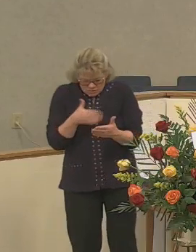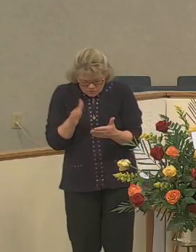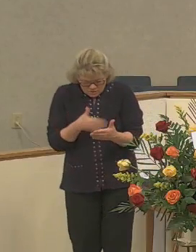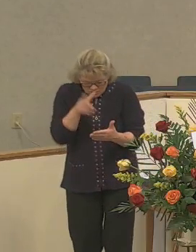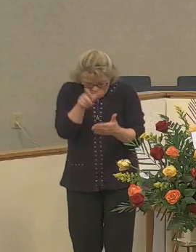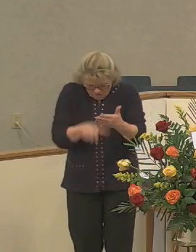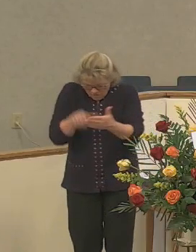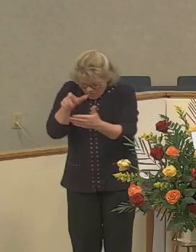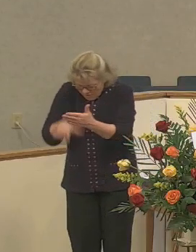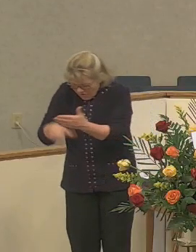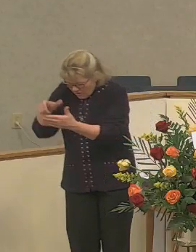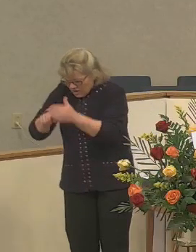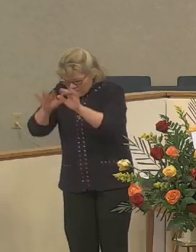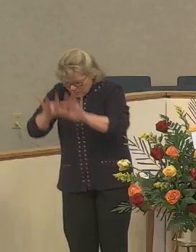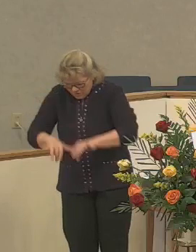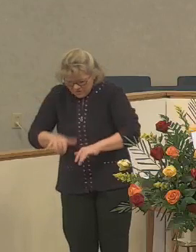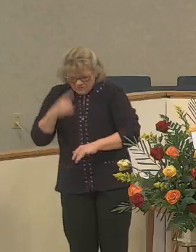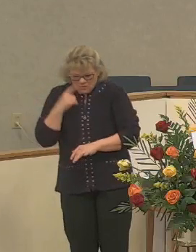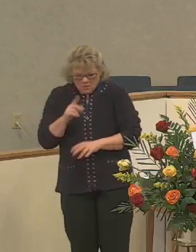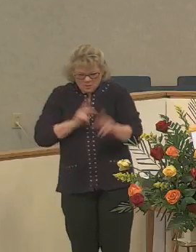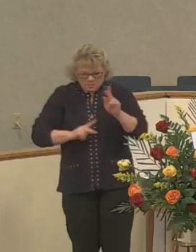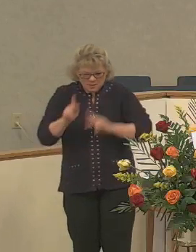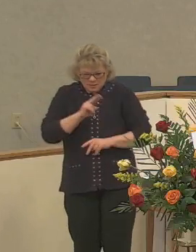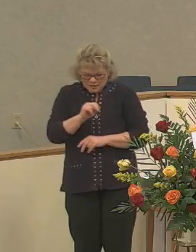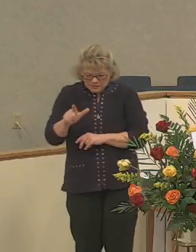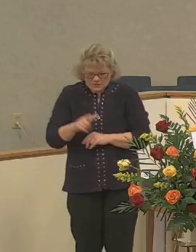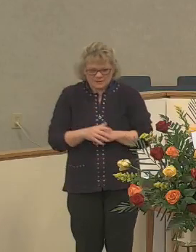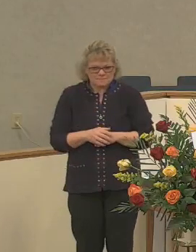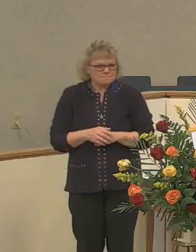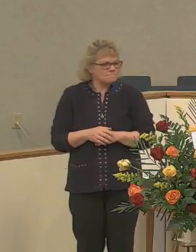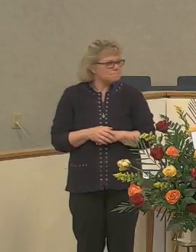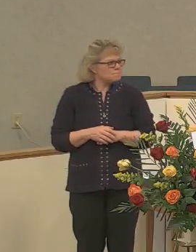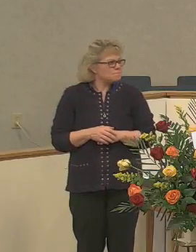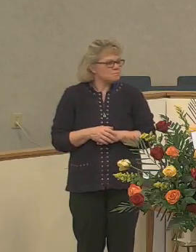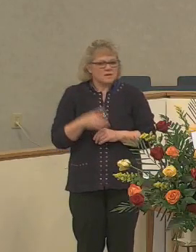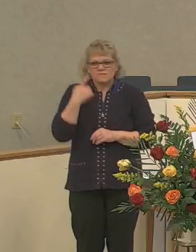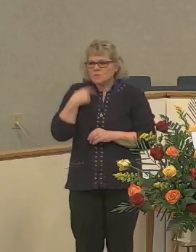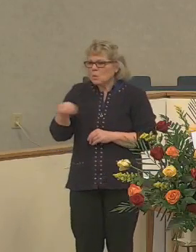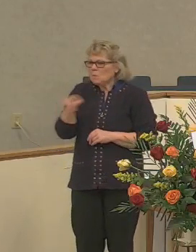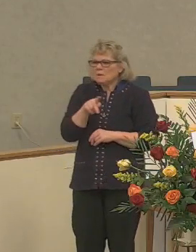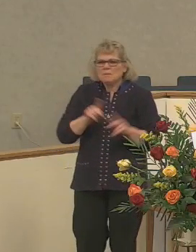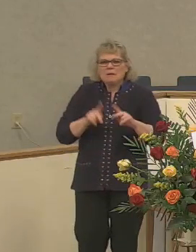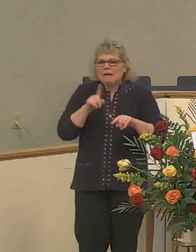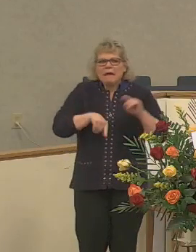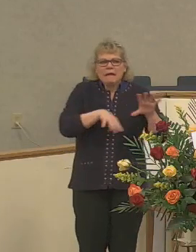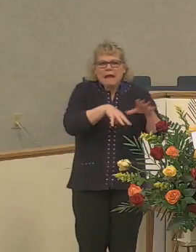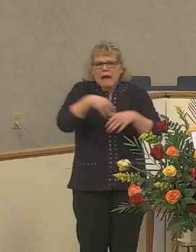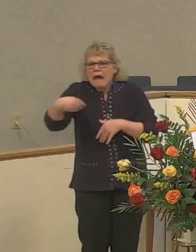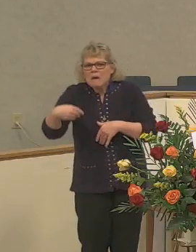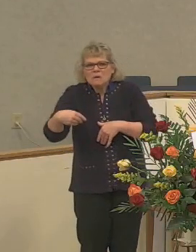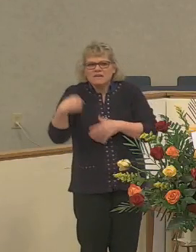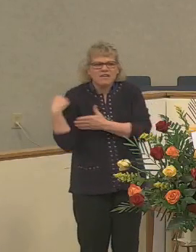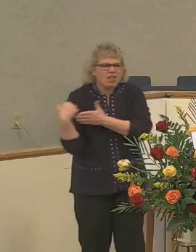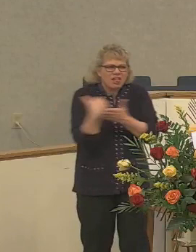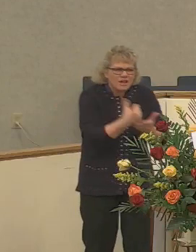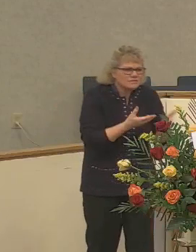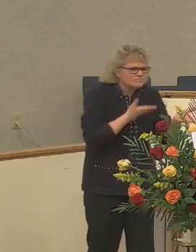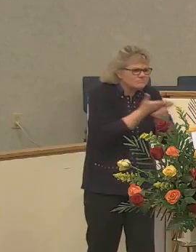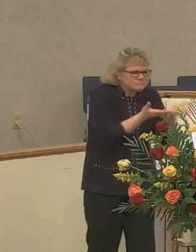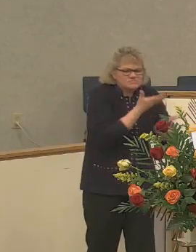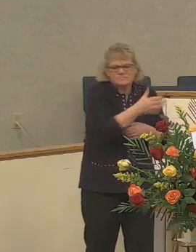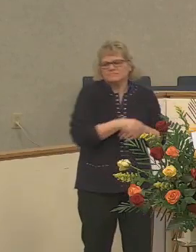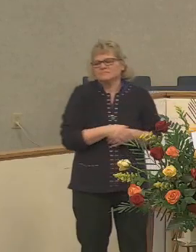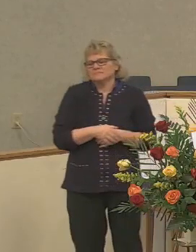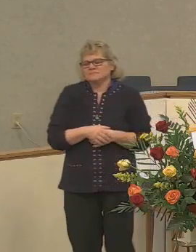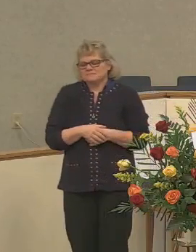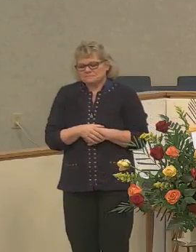that he had written for people in a newsletter. For those shut-ins, for those people that can't get out, there was